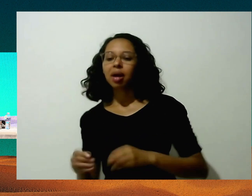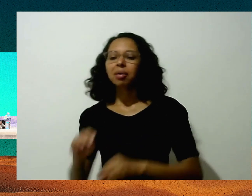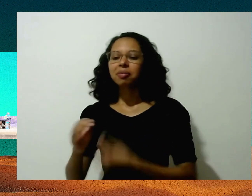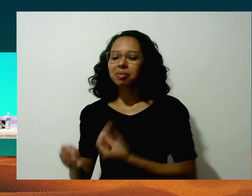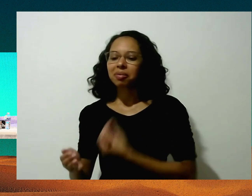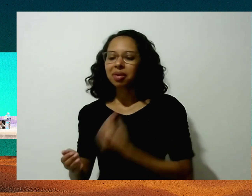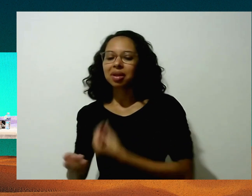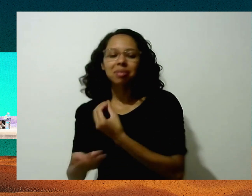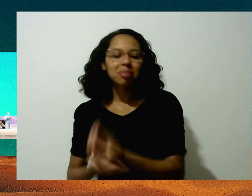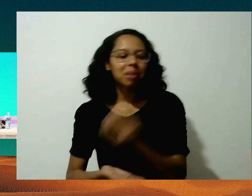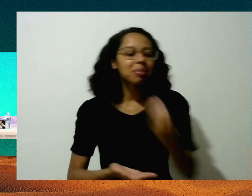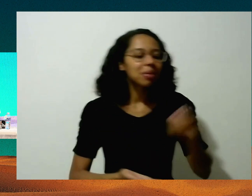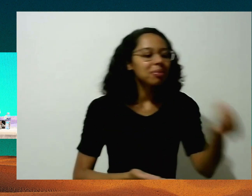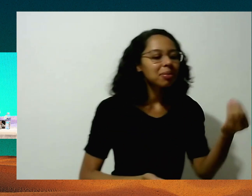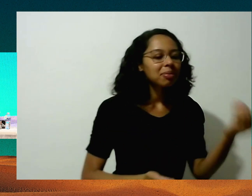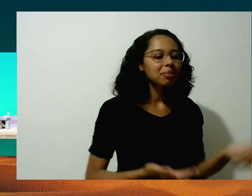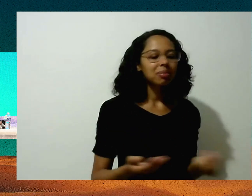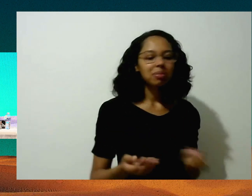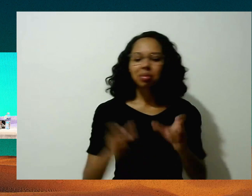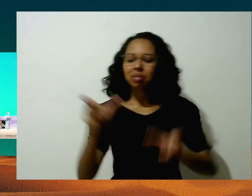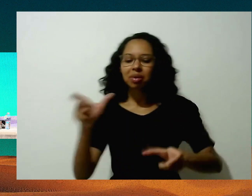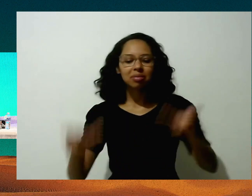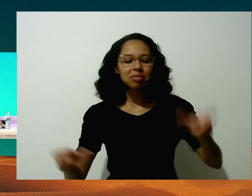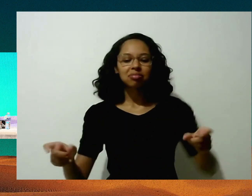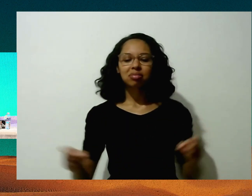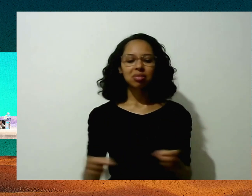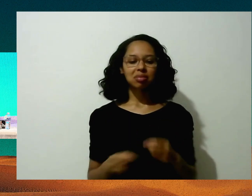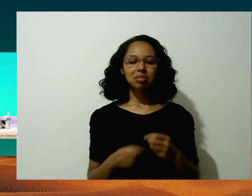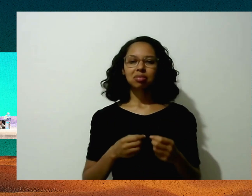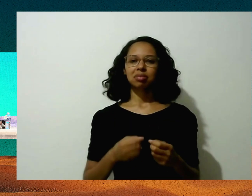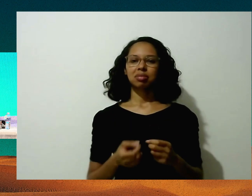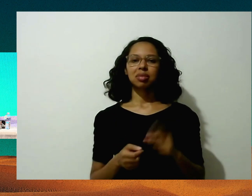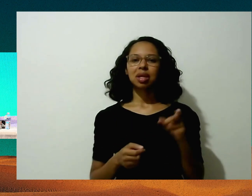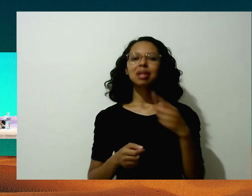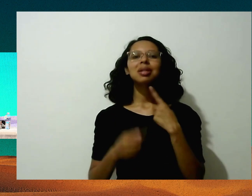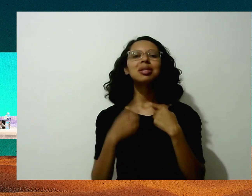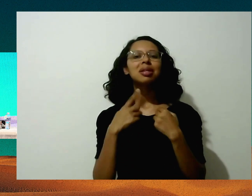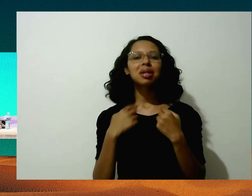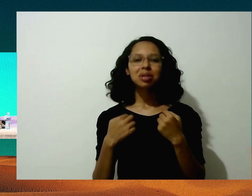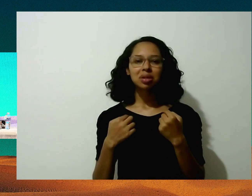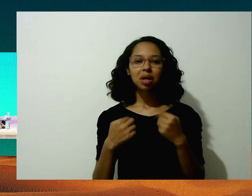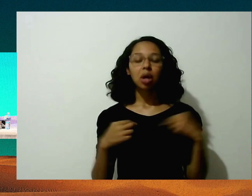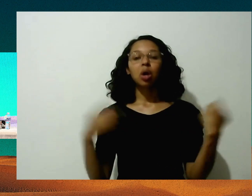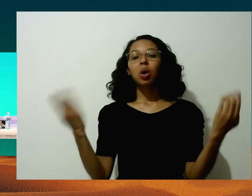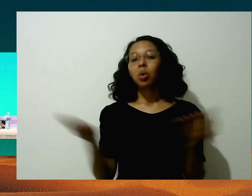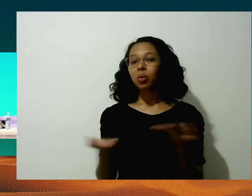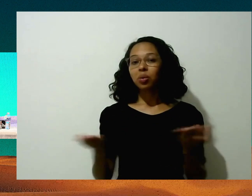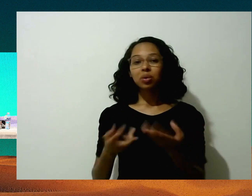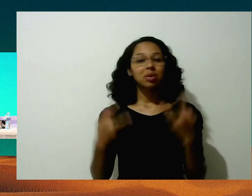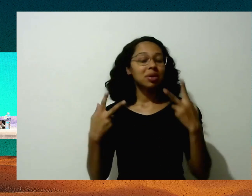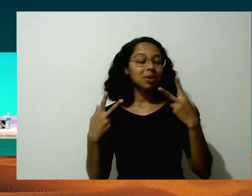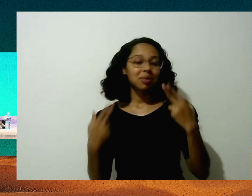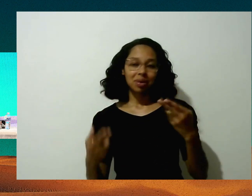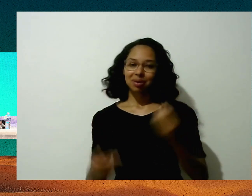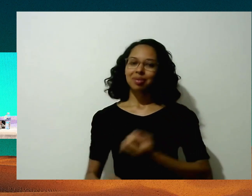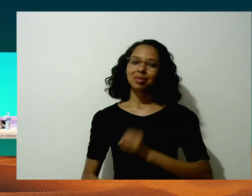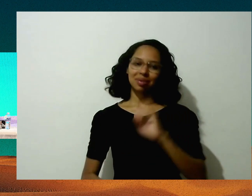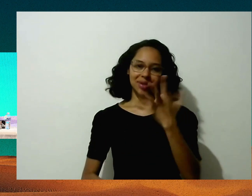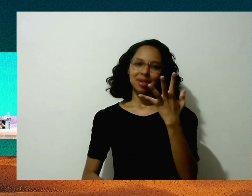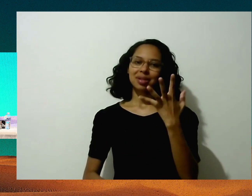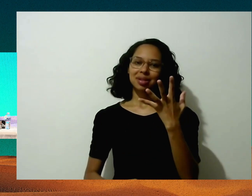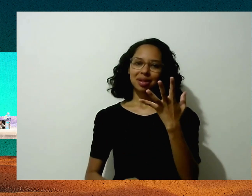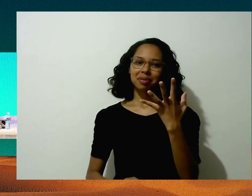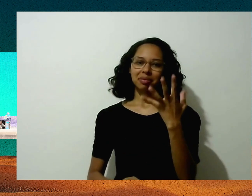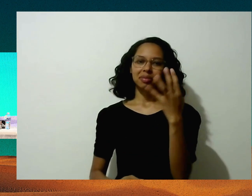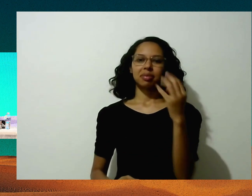filho faz a vontade do pai. Because the Son does the will of the Father. Irmãos, hoje é a mesma coisa. Saints, today is the same thing. Tudo que um servo de